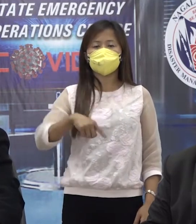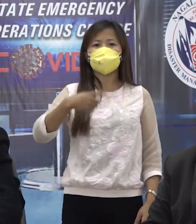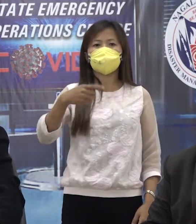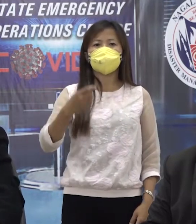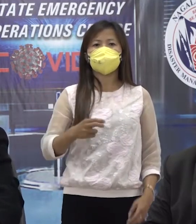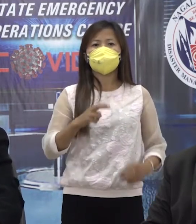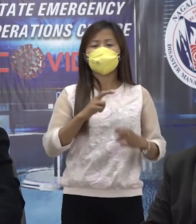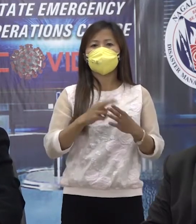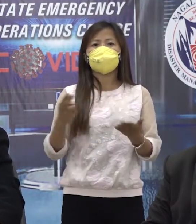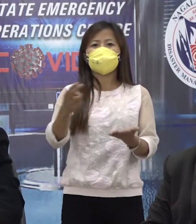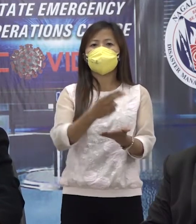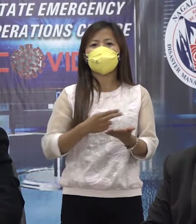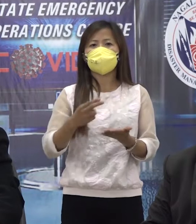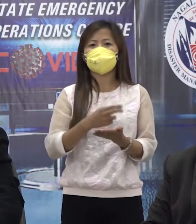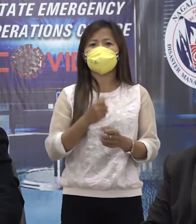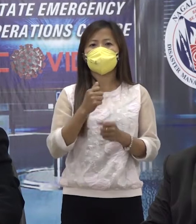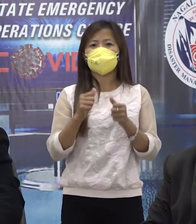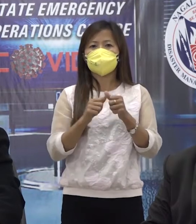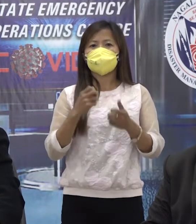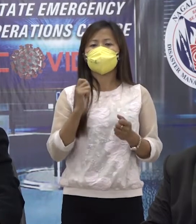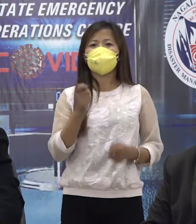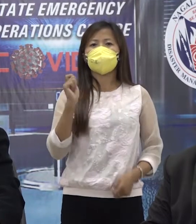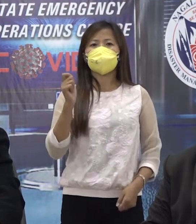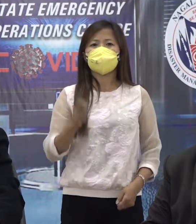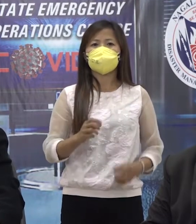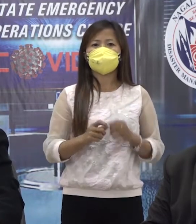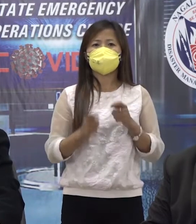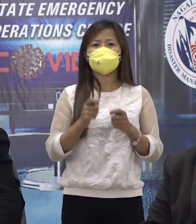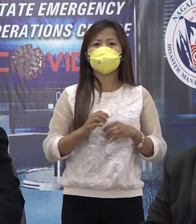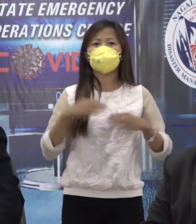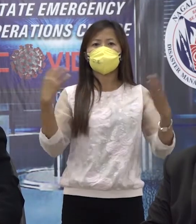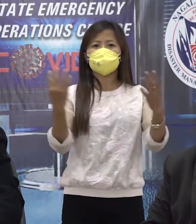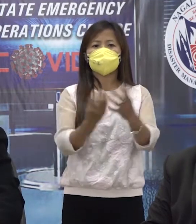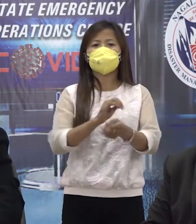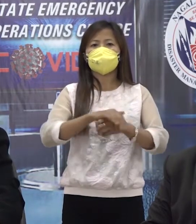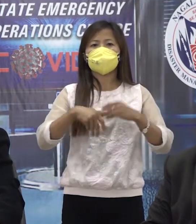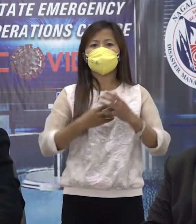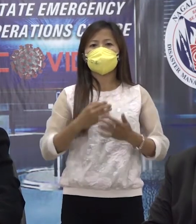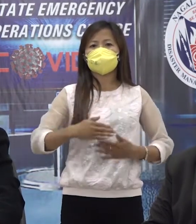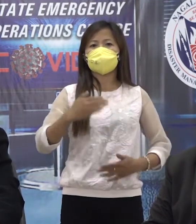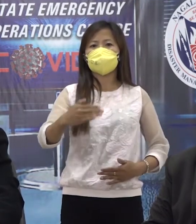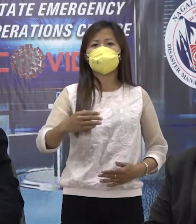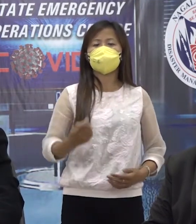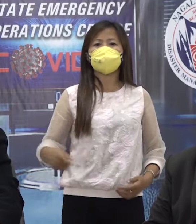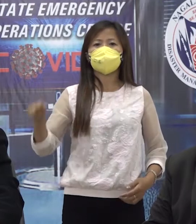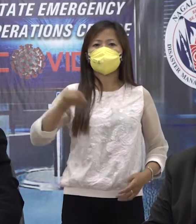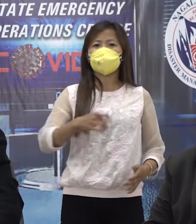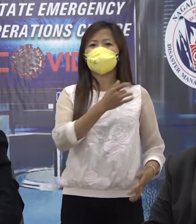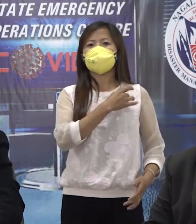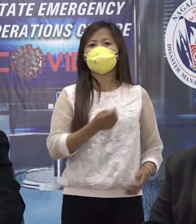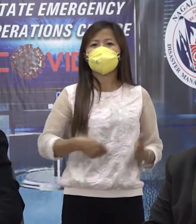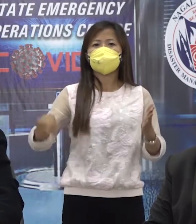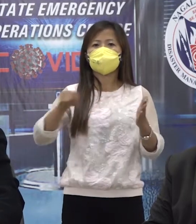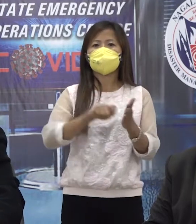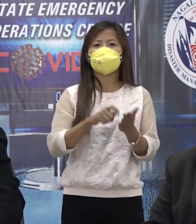that agricultural activities are completely exempt from any kind of lockdown